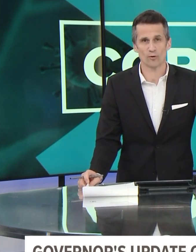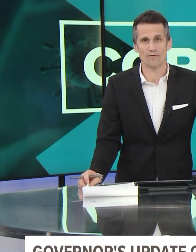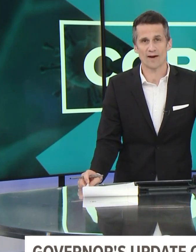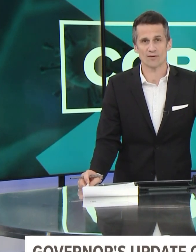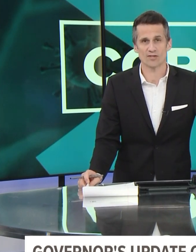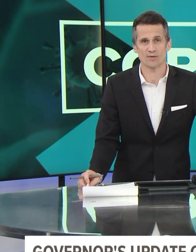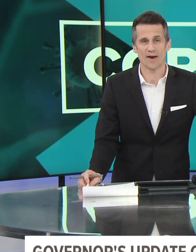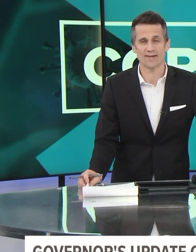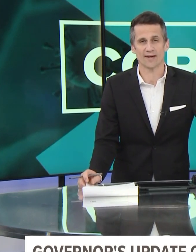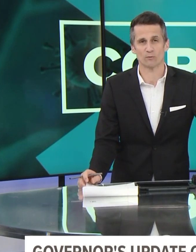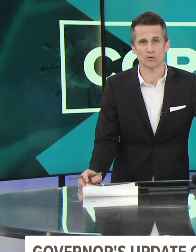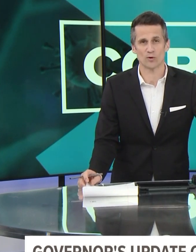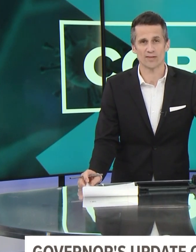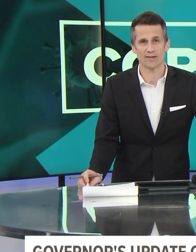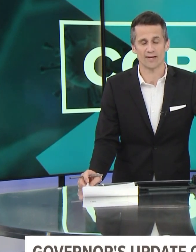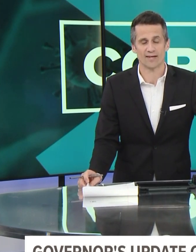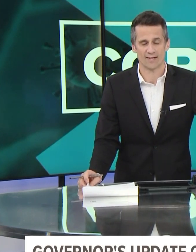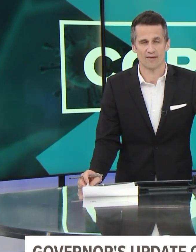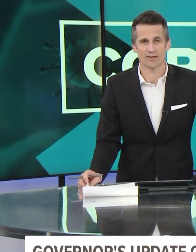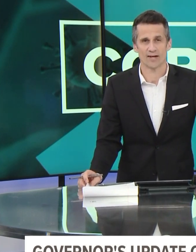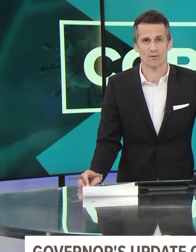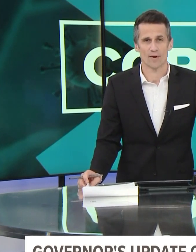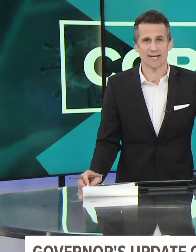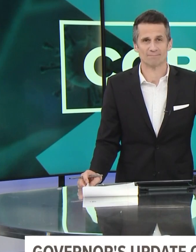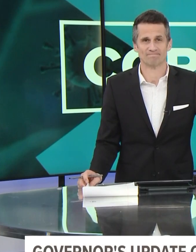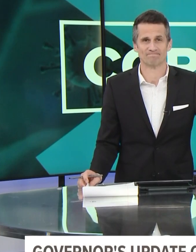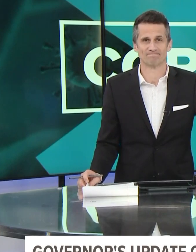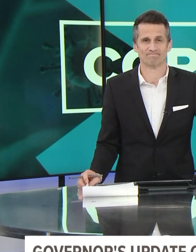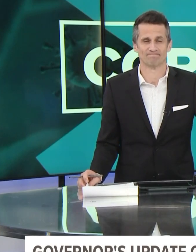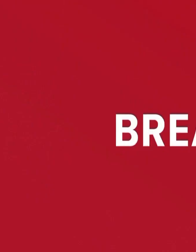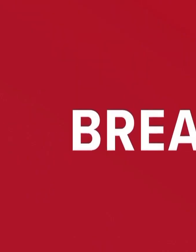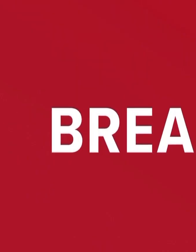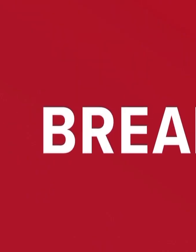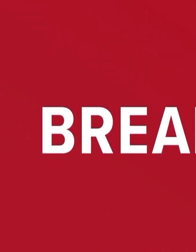on the coronavirus. Amanda Yeager will join you then. Have a good day, everybody.